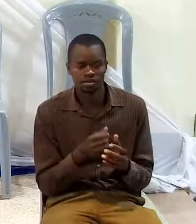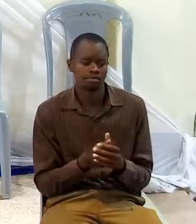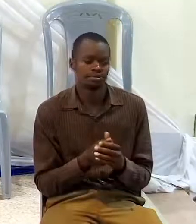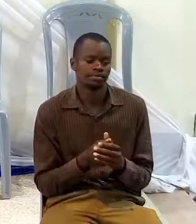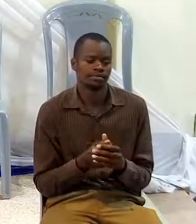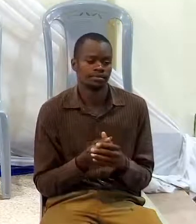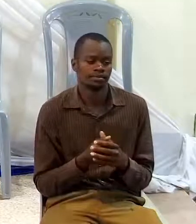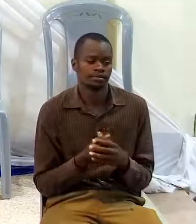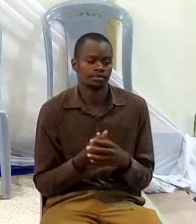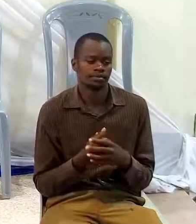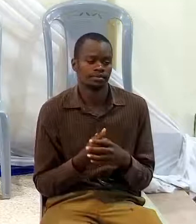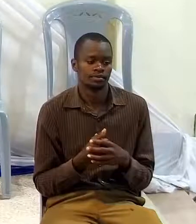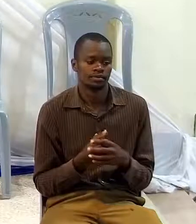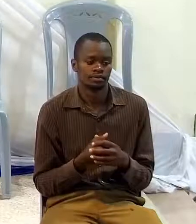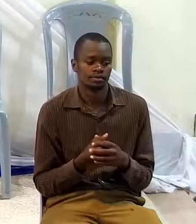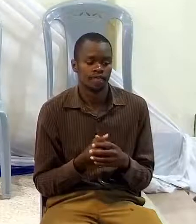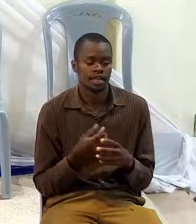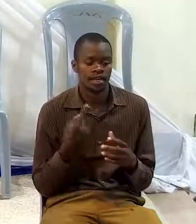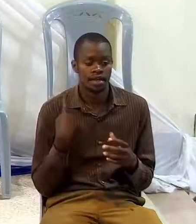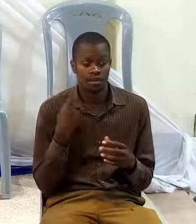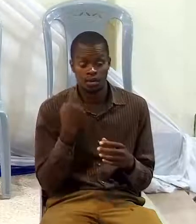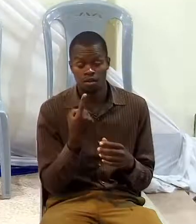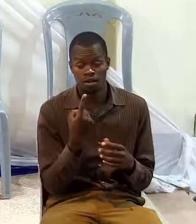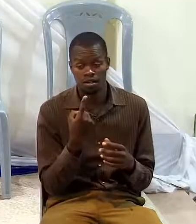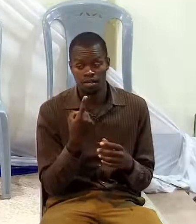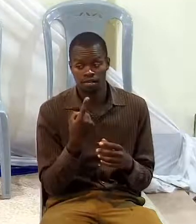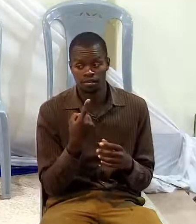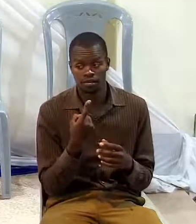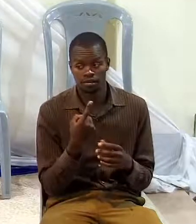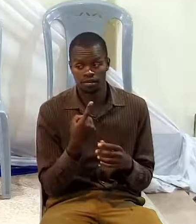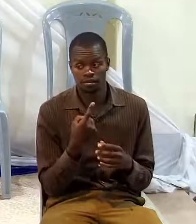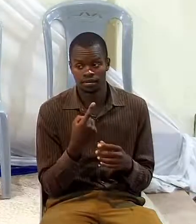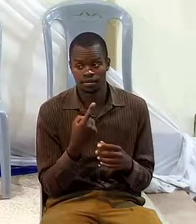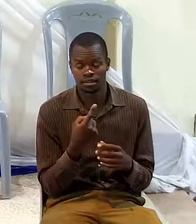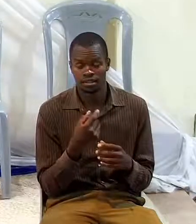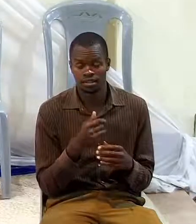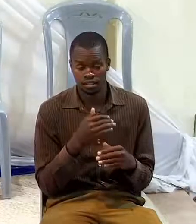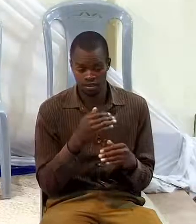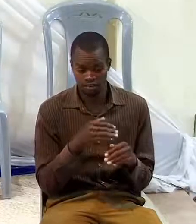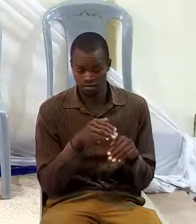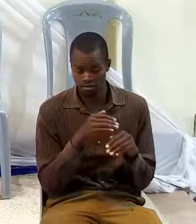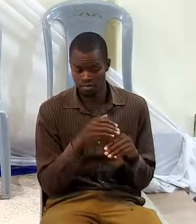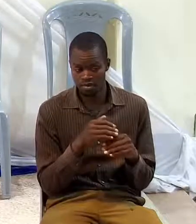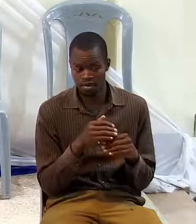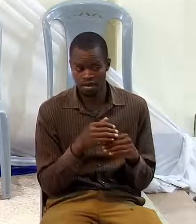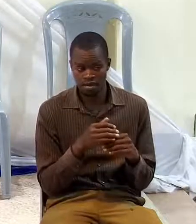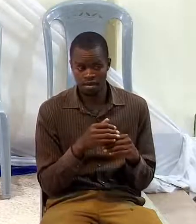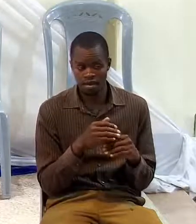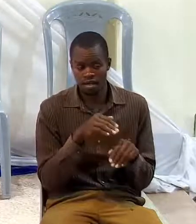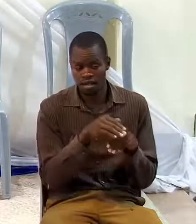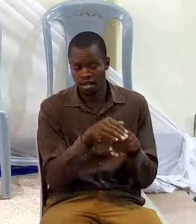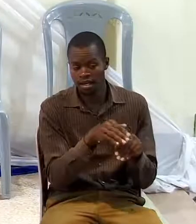First, let's be guided by our question: why do we eat?